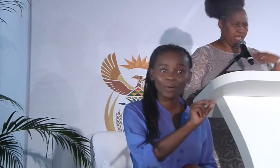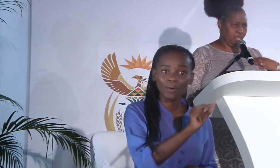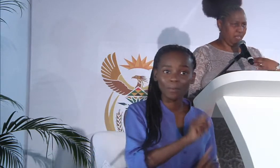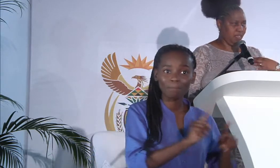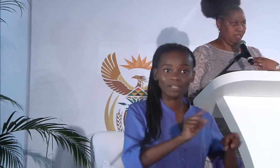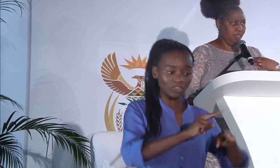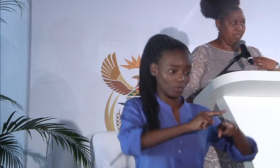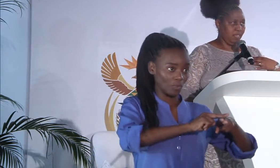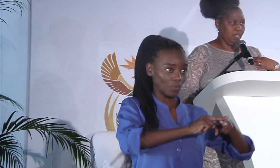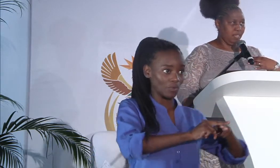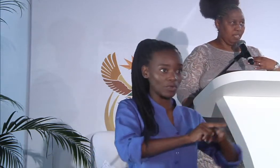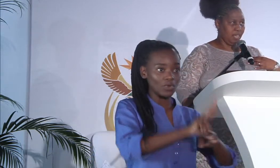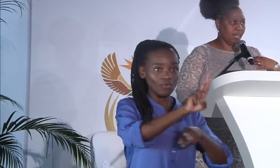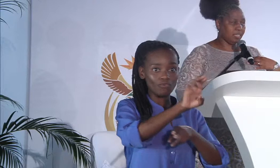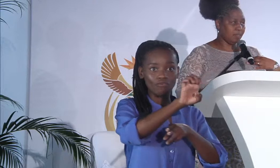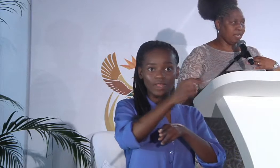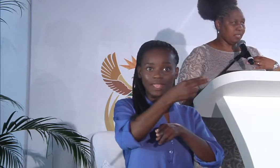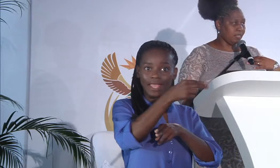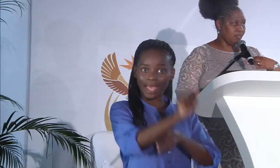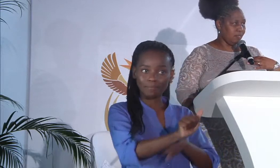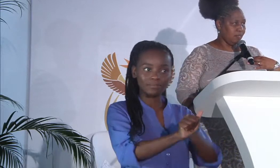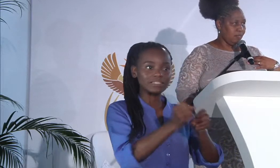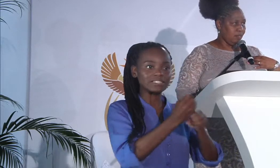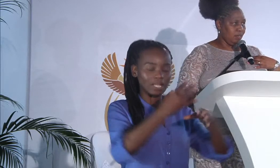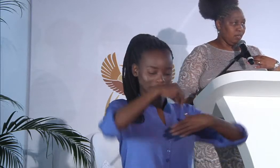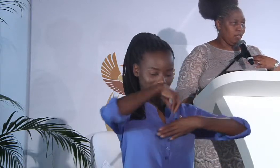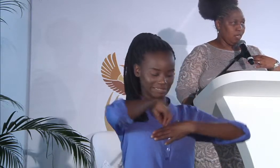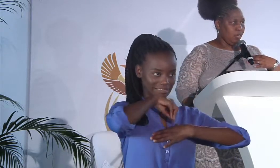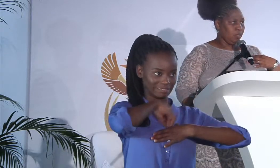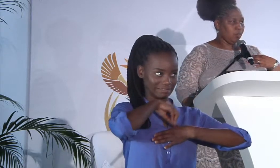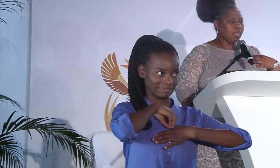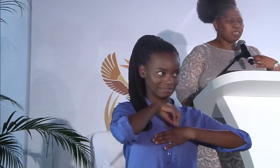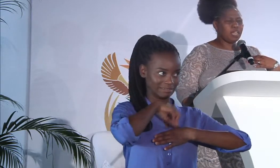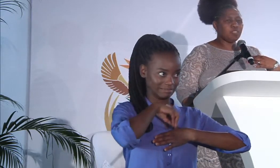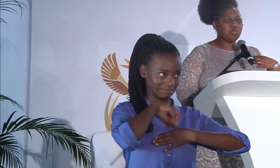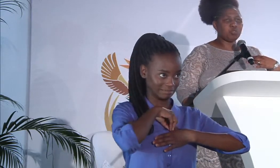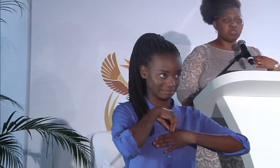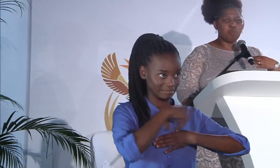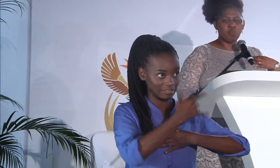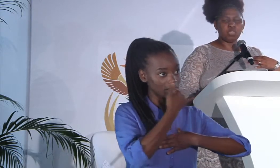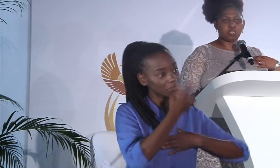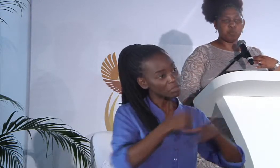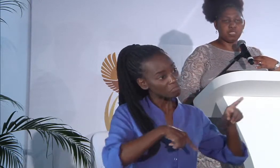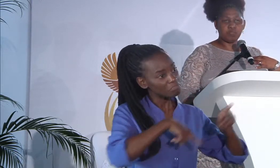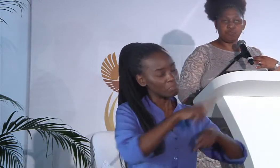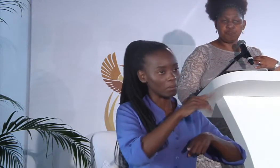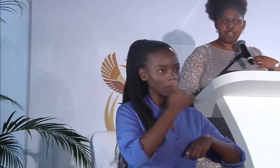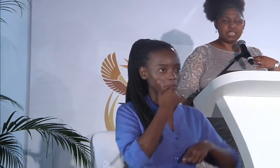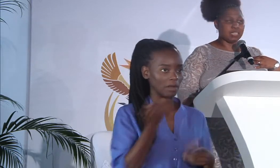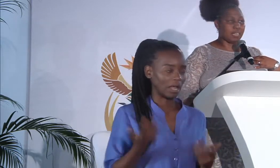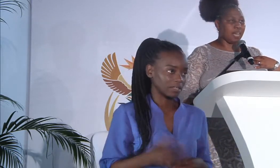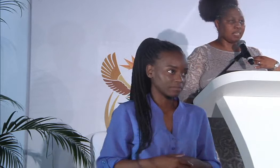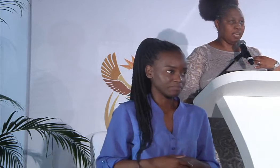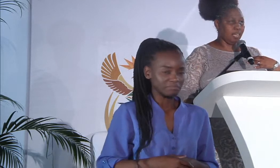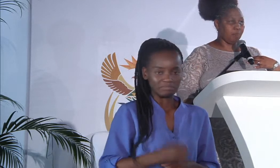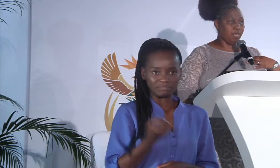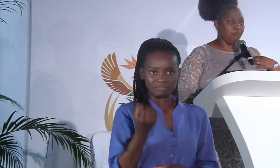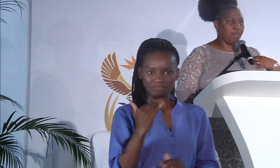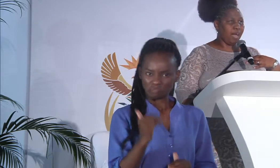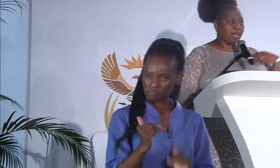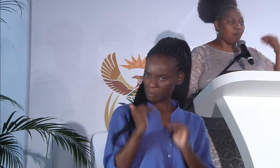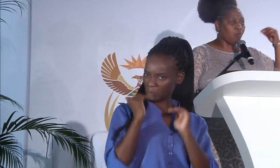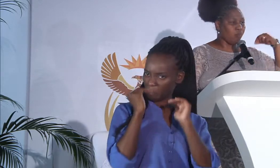me. Angithi bandile? You can send me to the most expensive, fancy drug rehab.